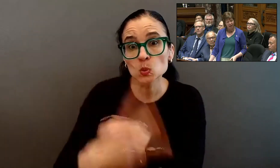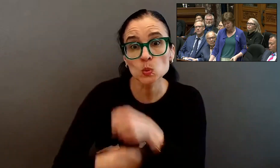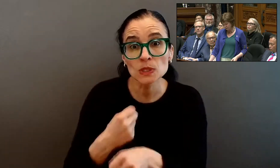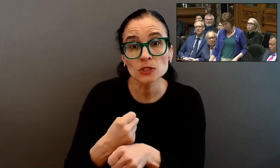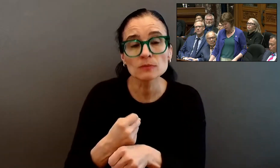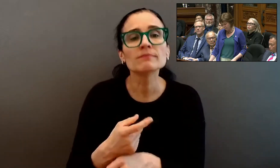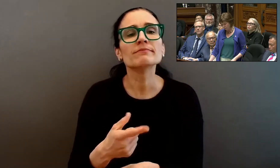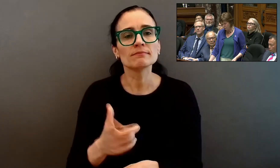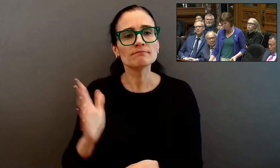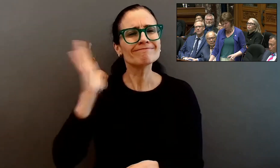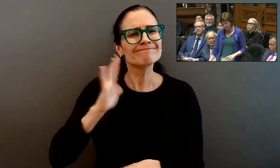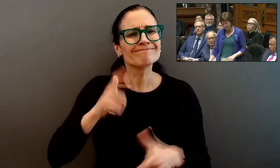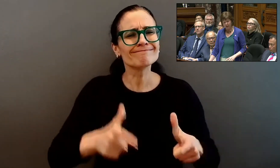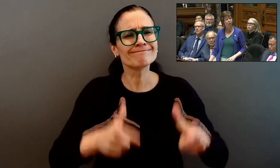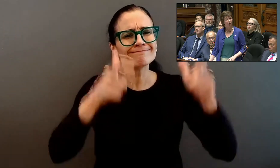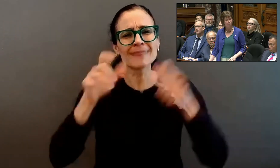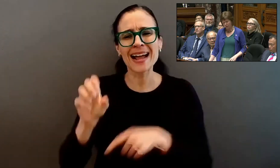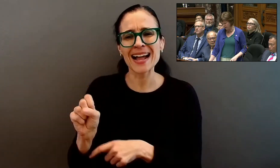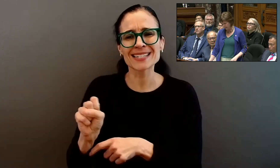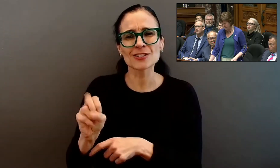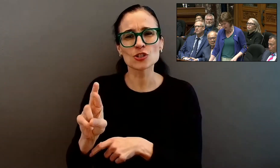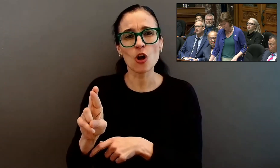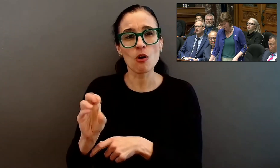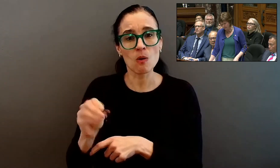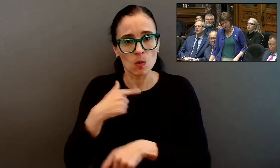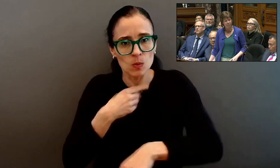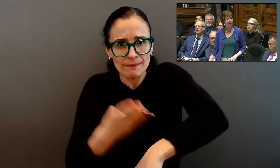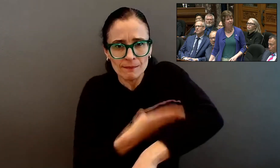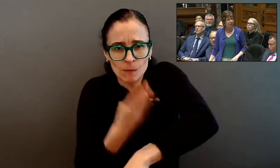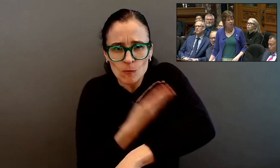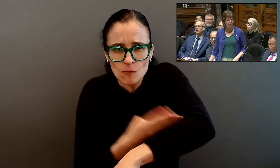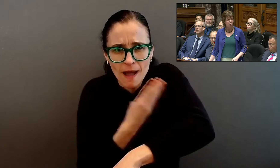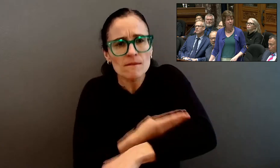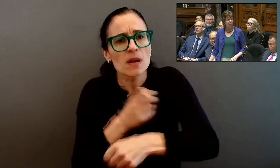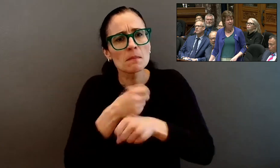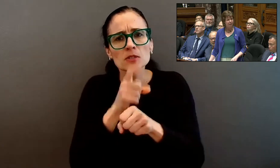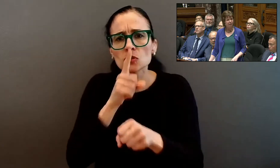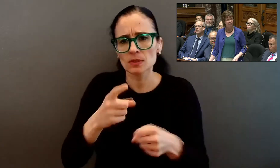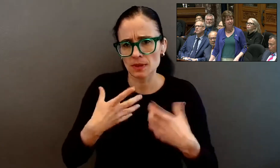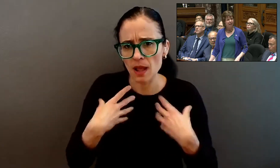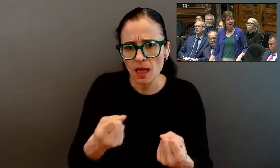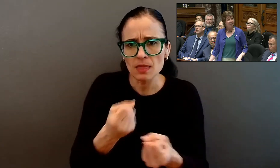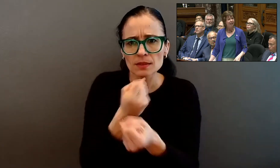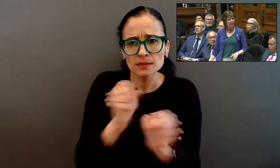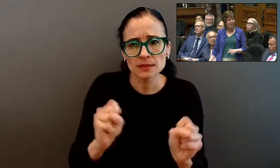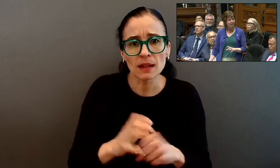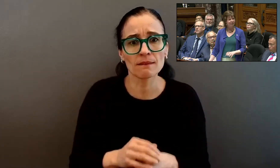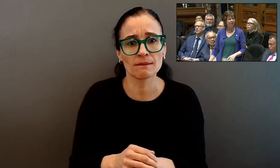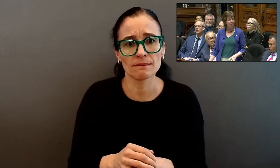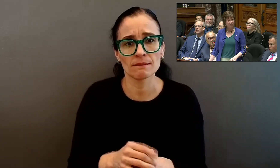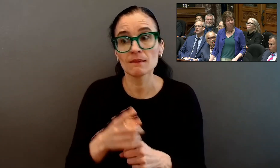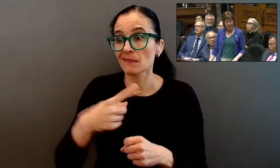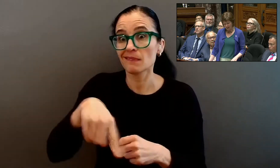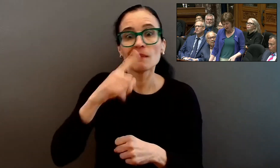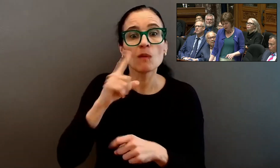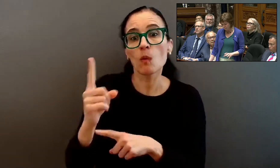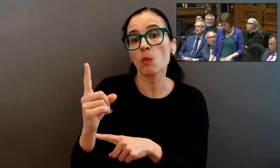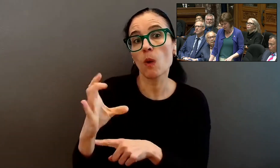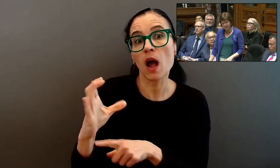to 100 people who were living in Crab Park in housing, meeting their individual needs. This